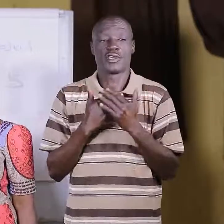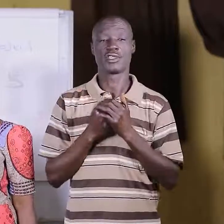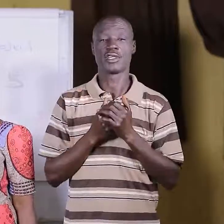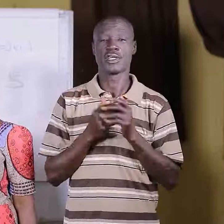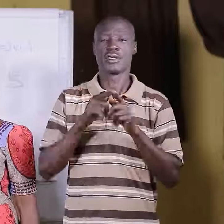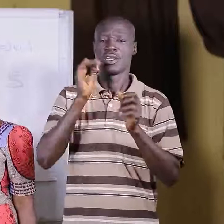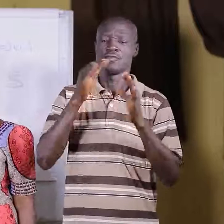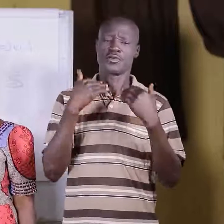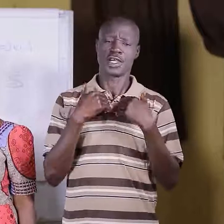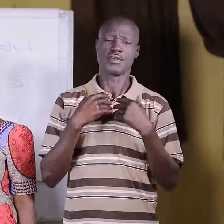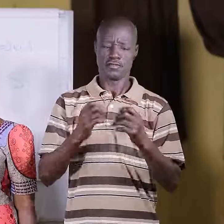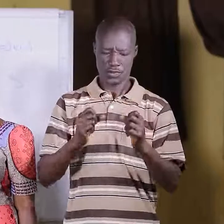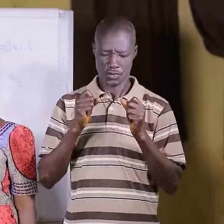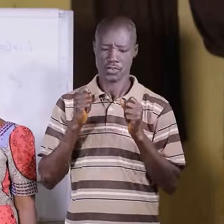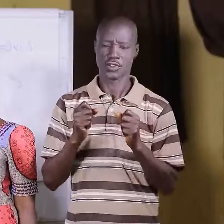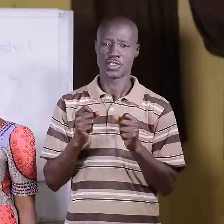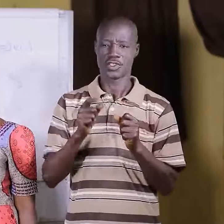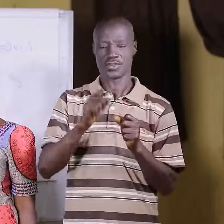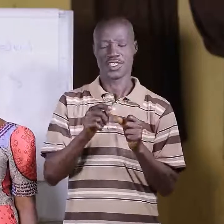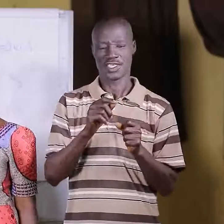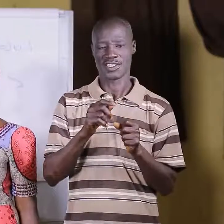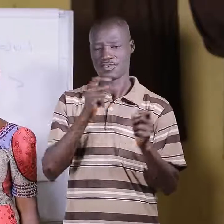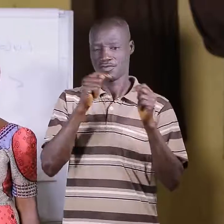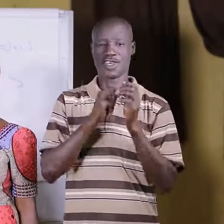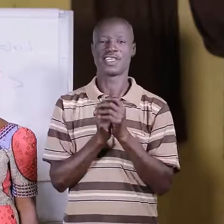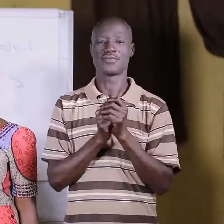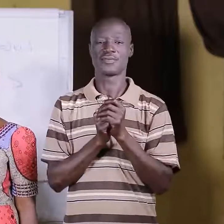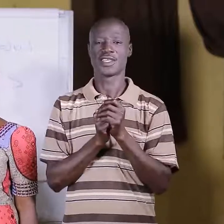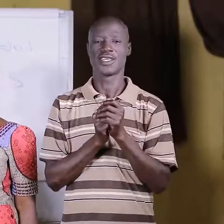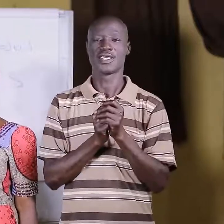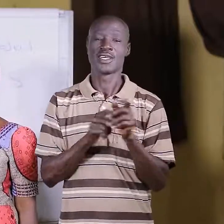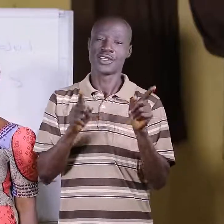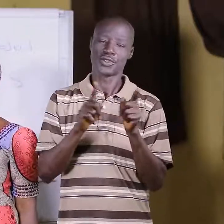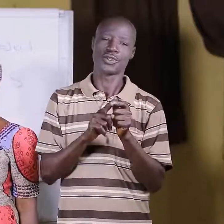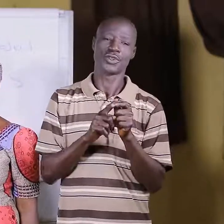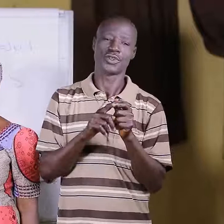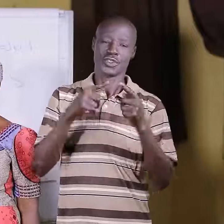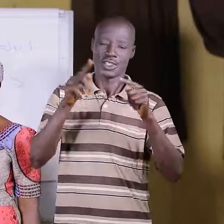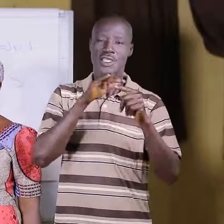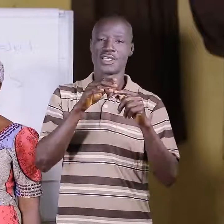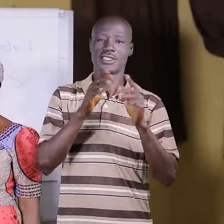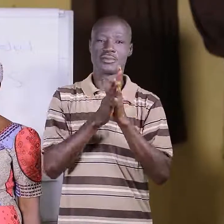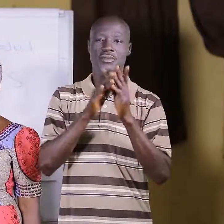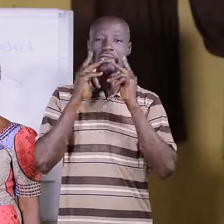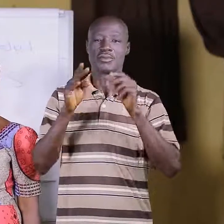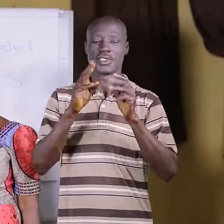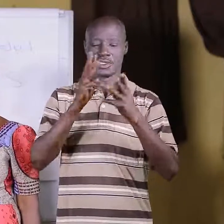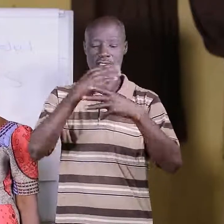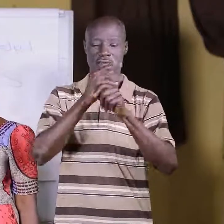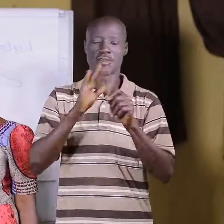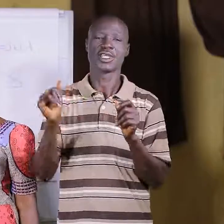the strength, you have the strategy, you can face, but that is not encouraging, my student. You should be a peacemaker. So you tend to see